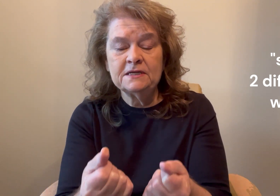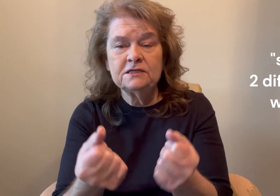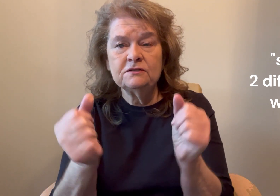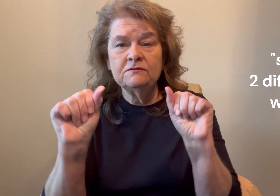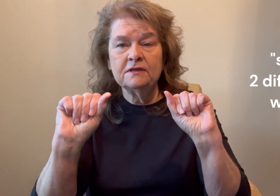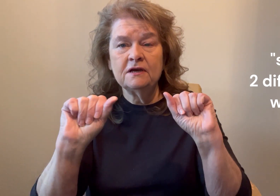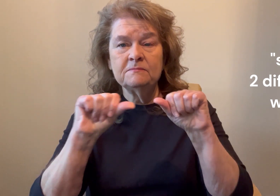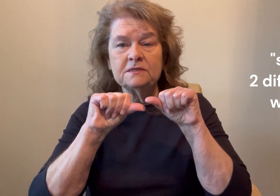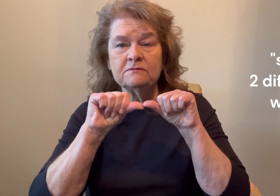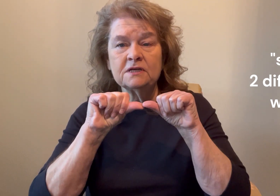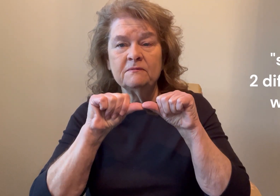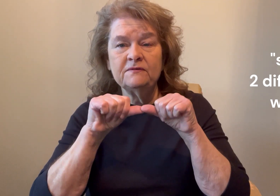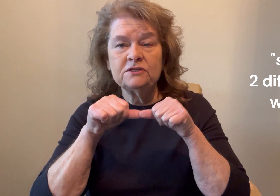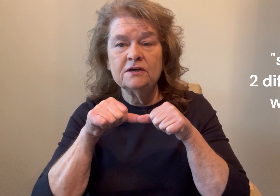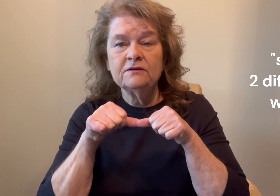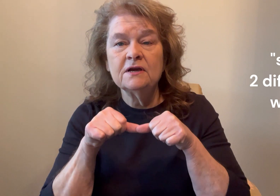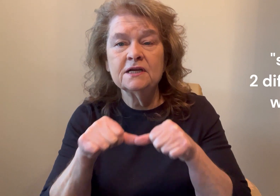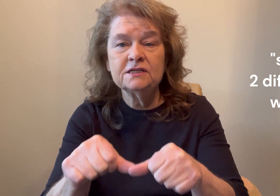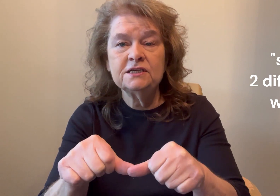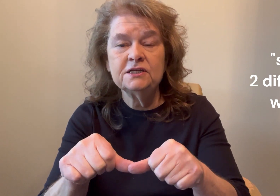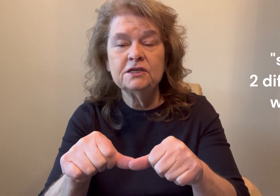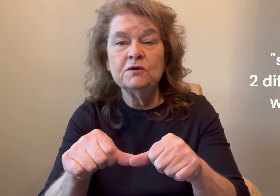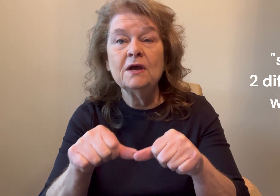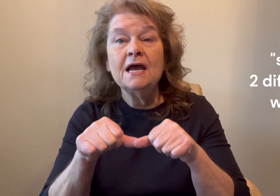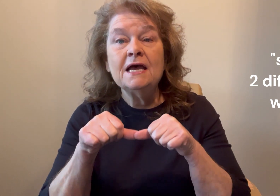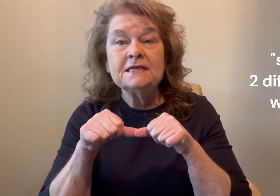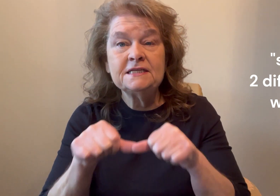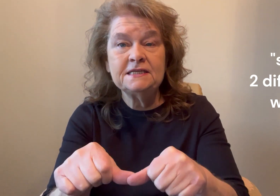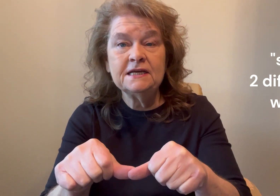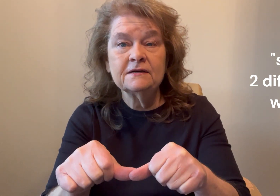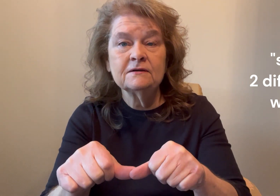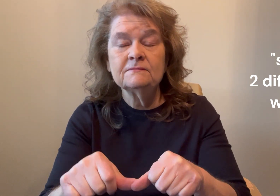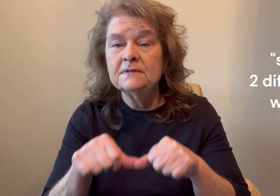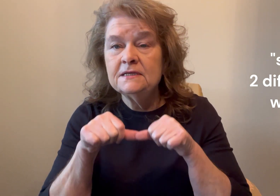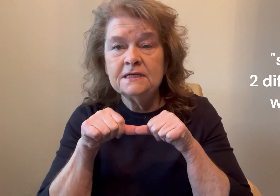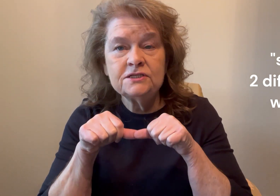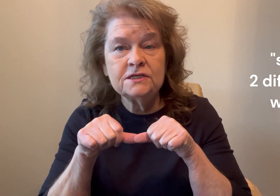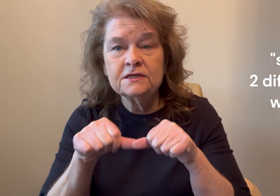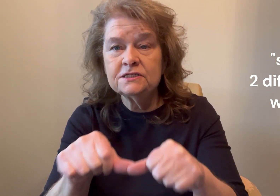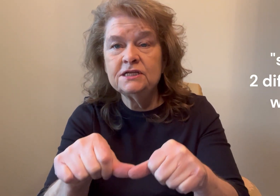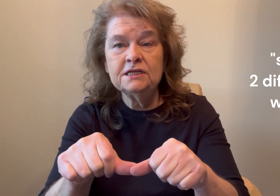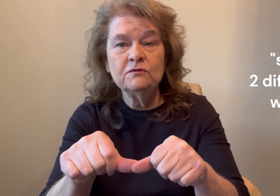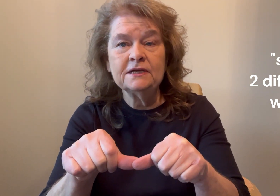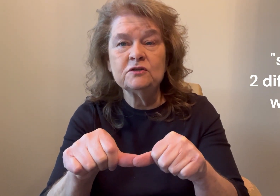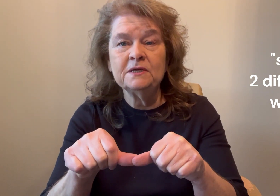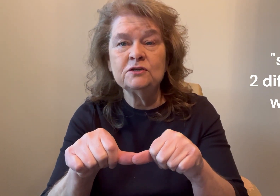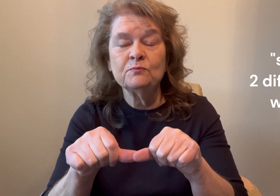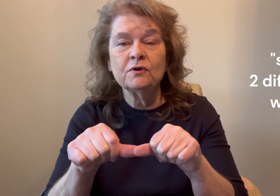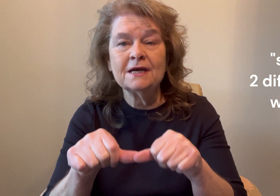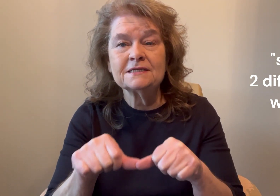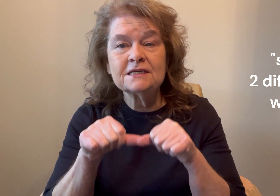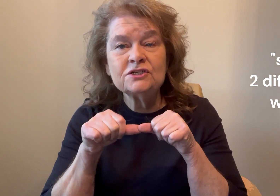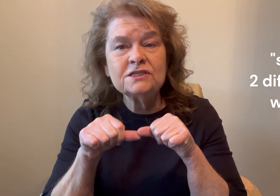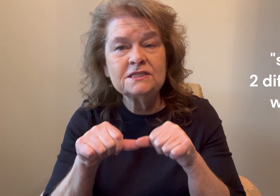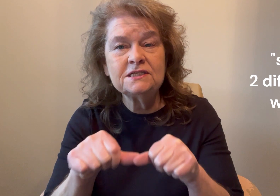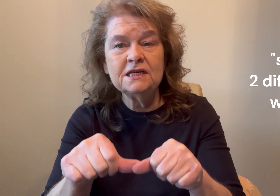two thumbs on top of each other, continue. Still, is she continuing to be depressed? Is she